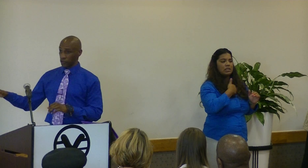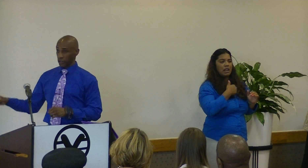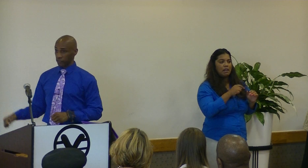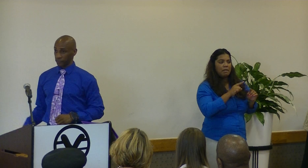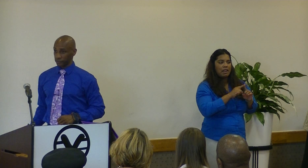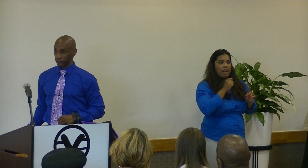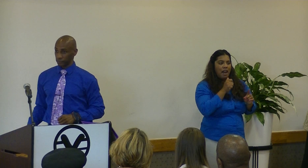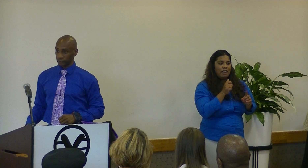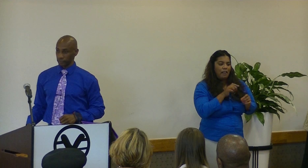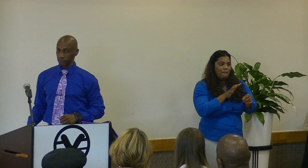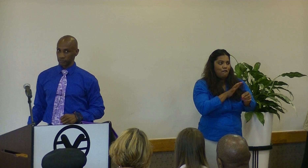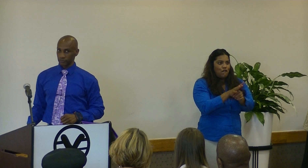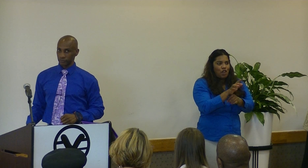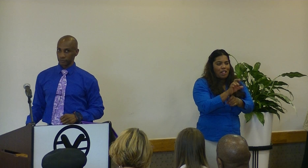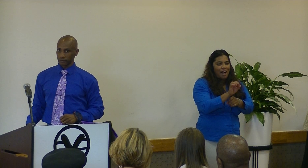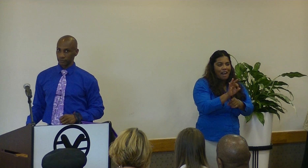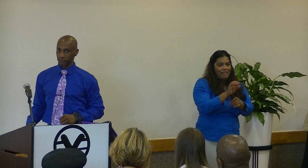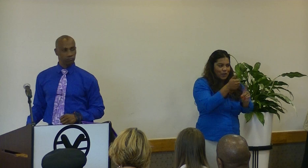full of yourself.